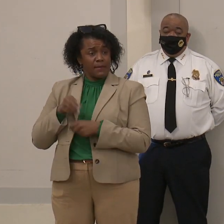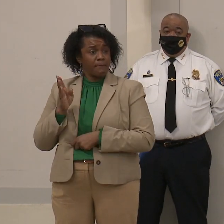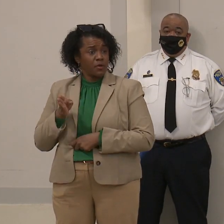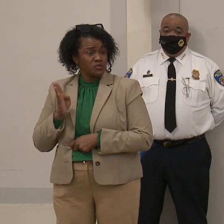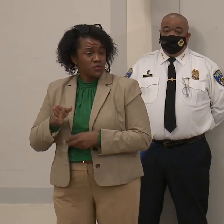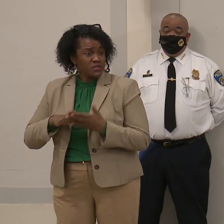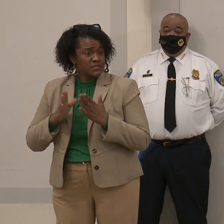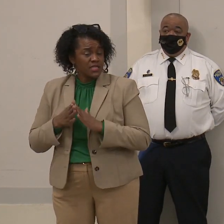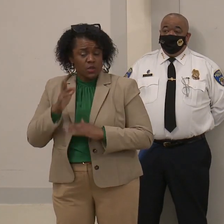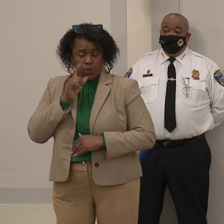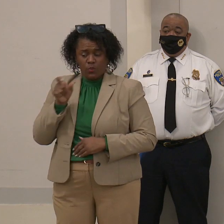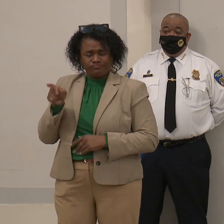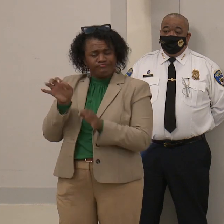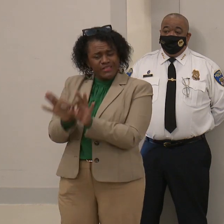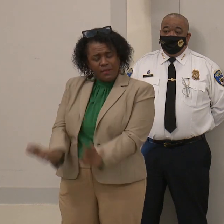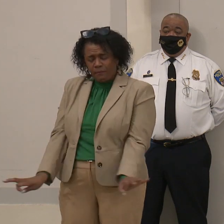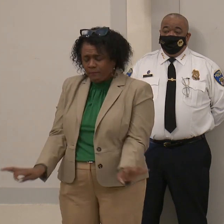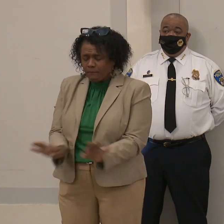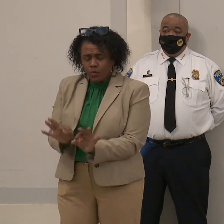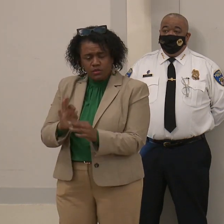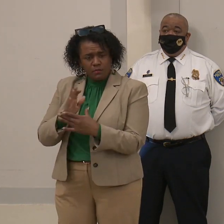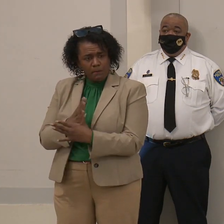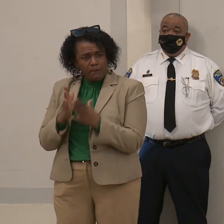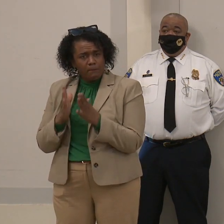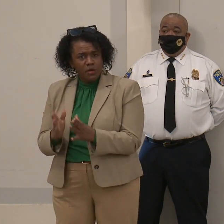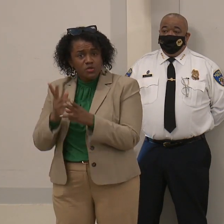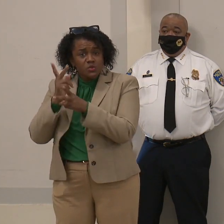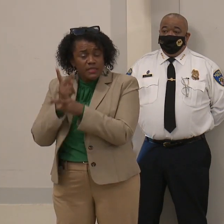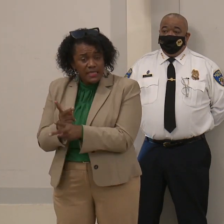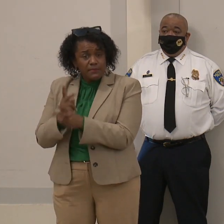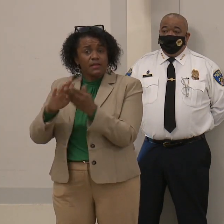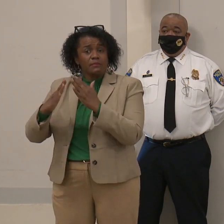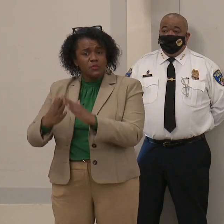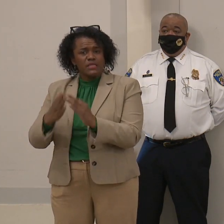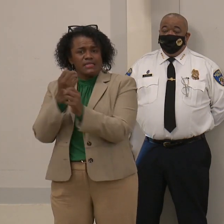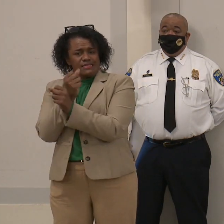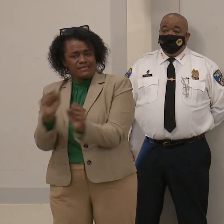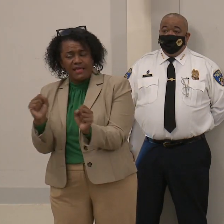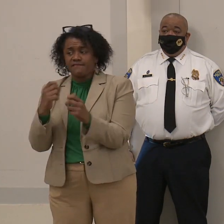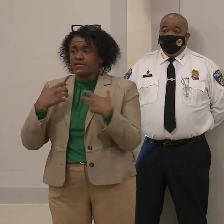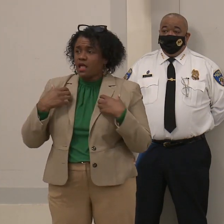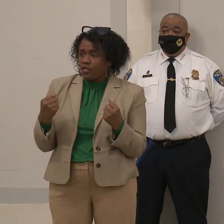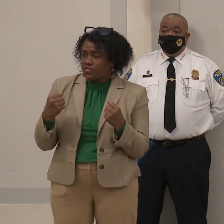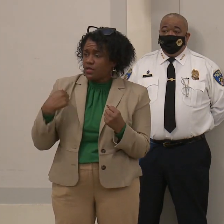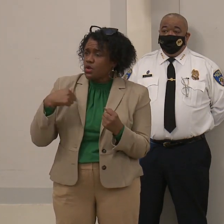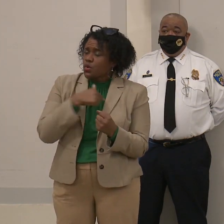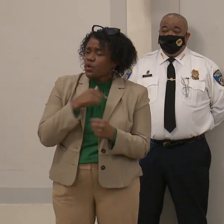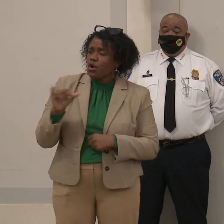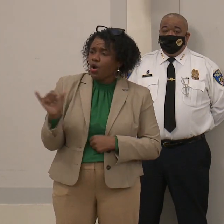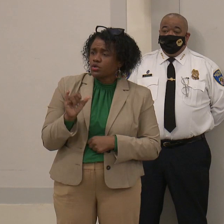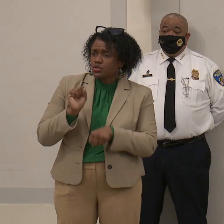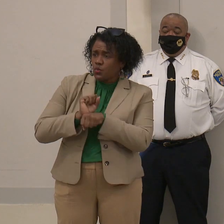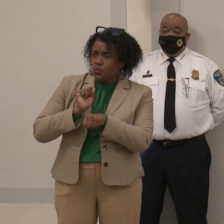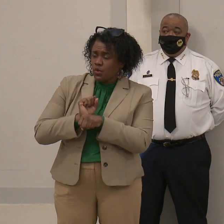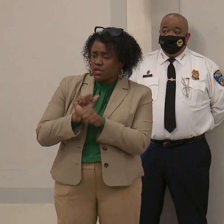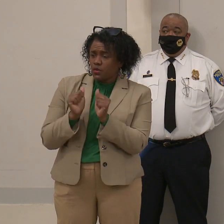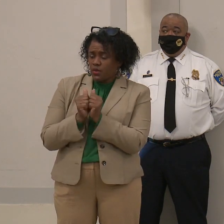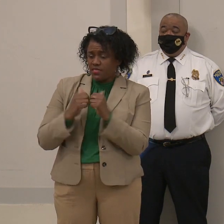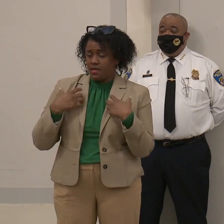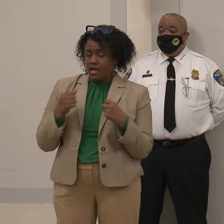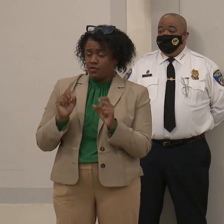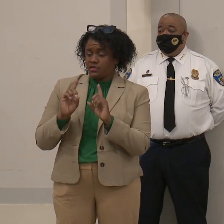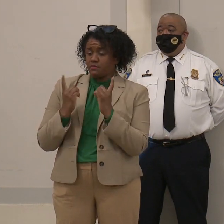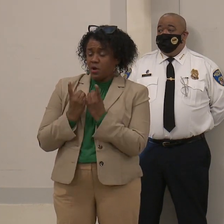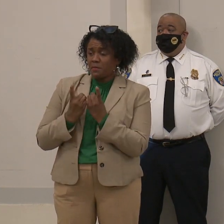City who are essential partners in keeping the community safe and healthy. We are also working with the Health Department's Division